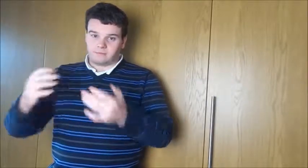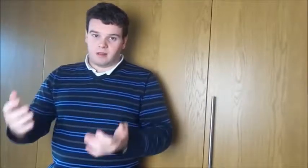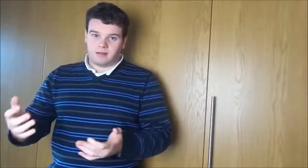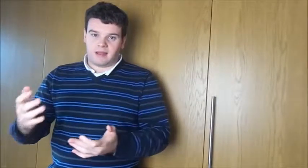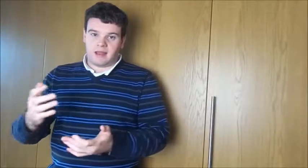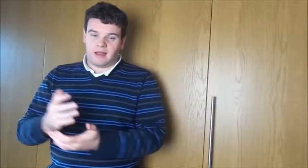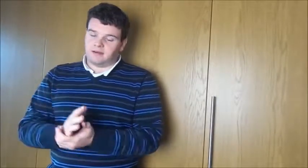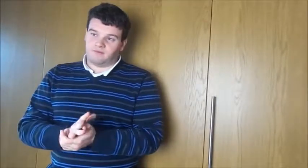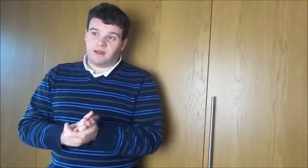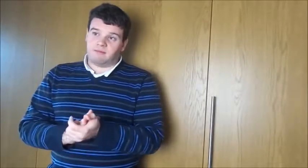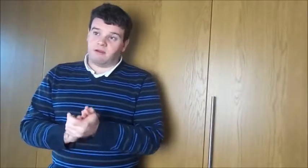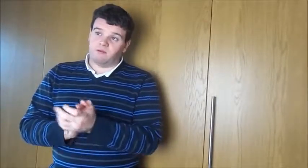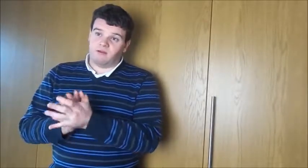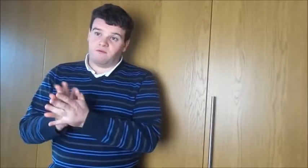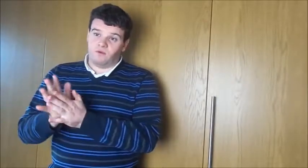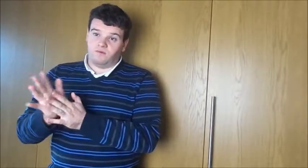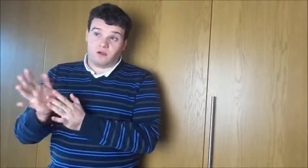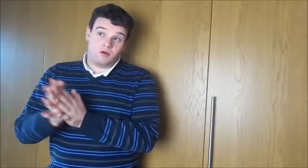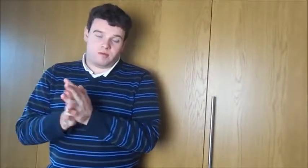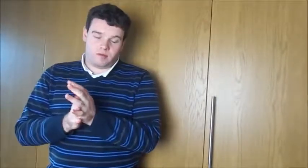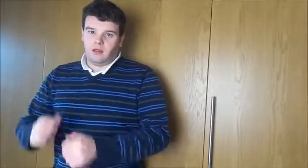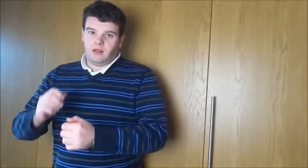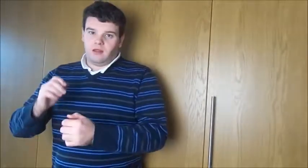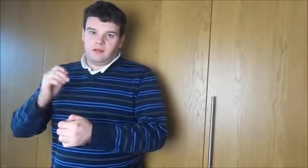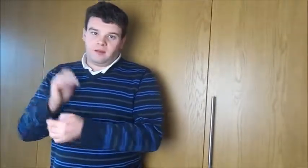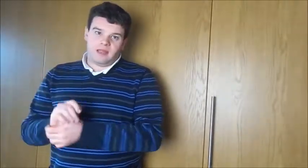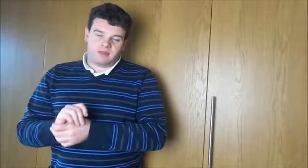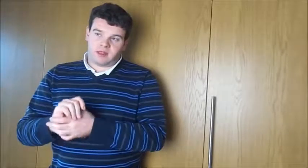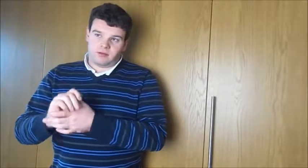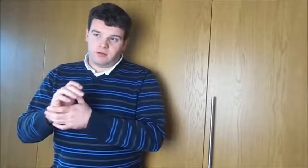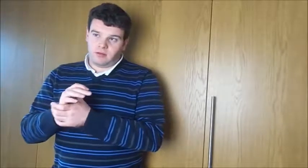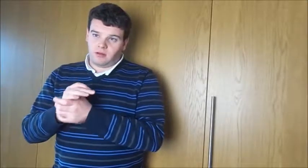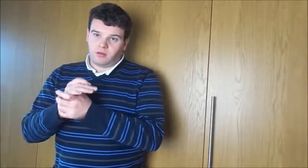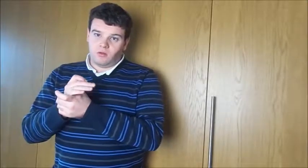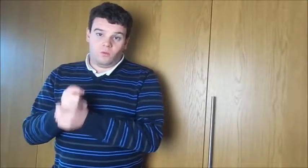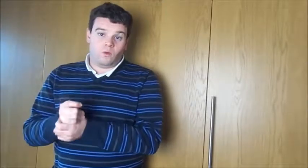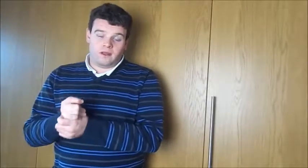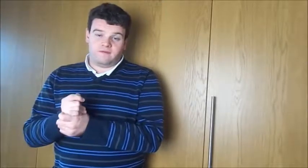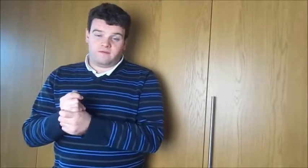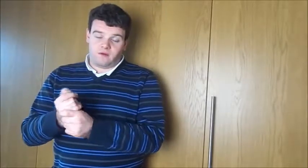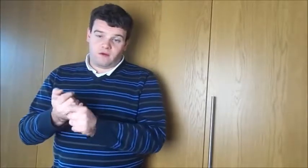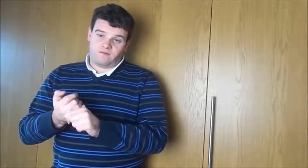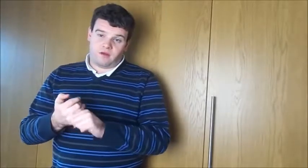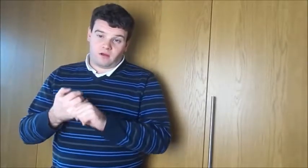she had an arranged marriage with one of her cousins. She became second wife of her cousin